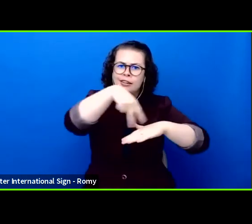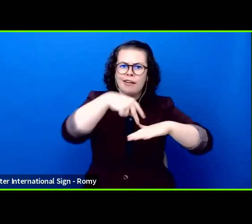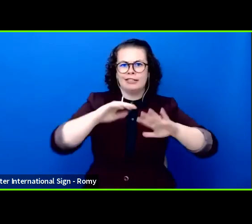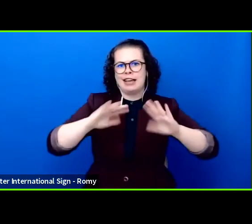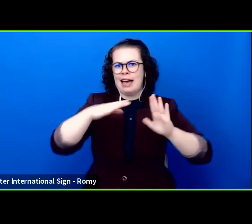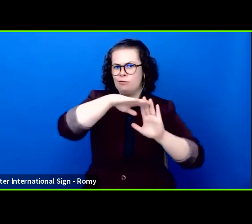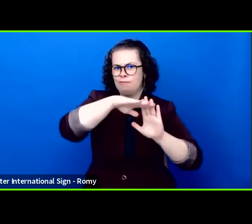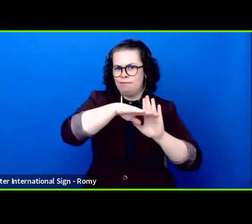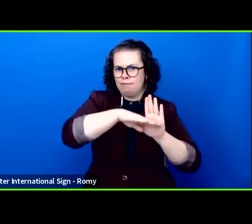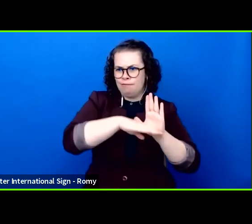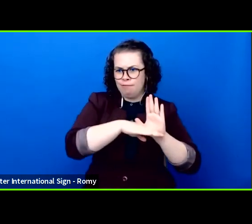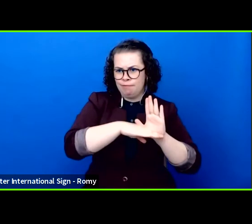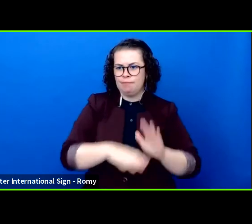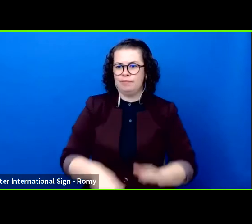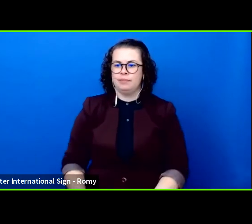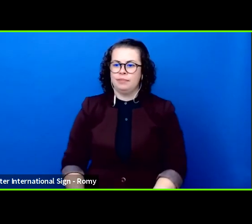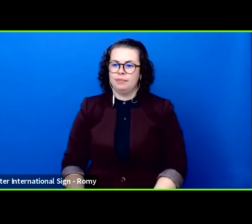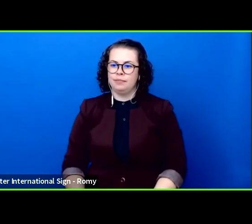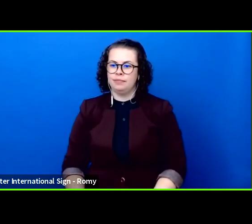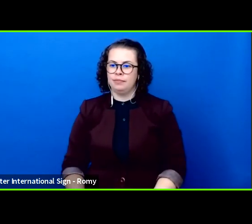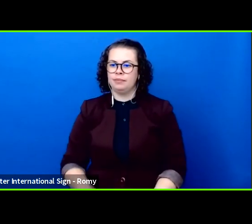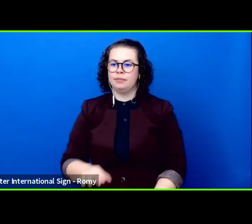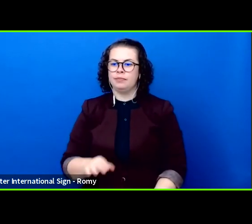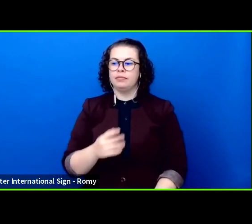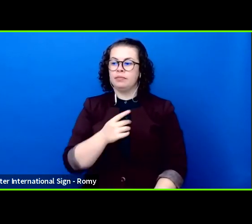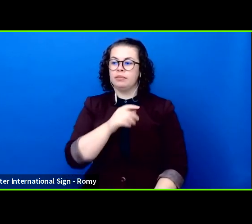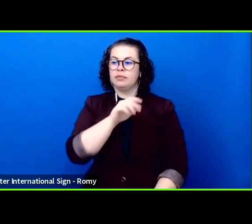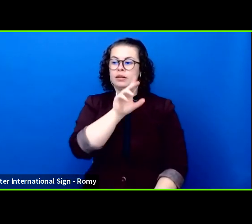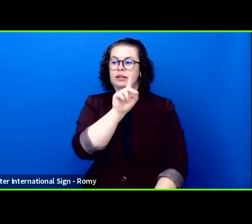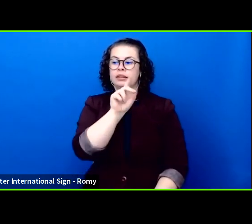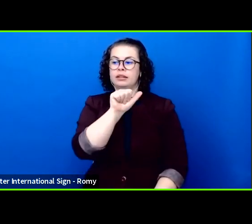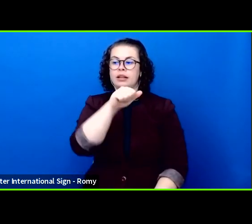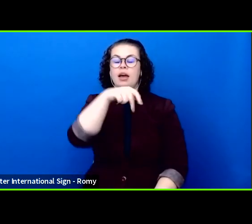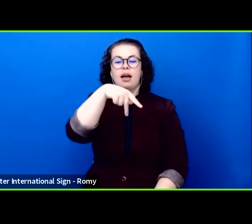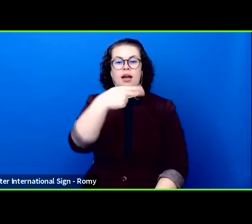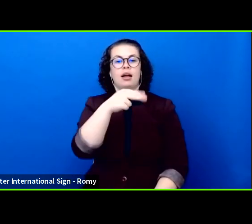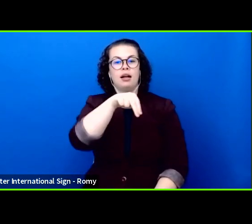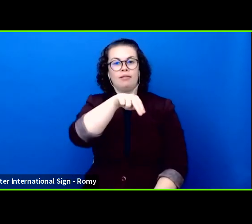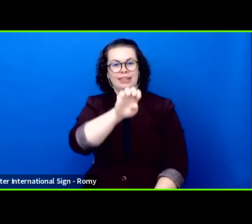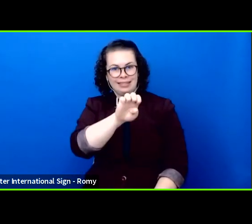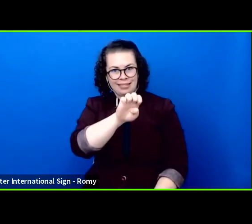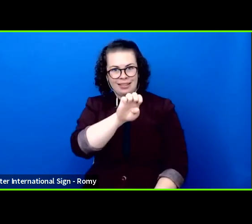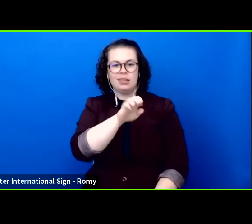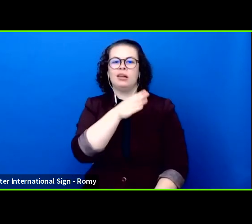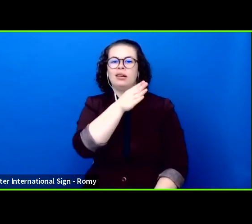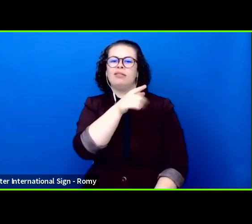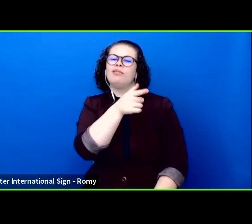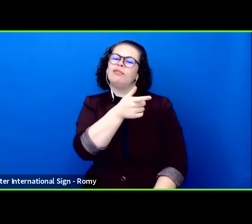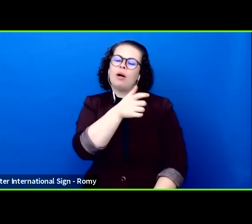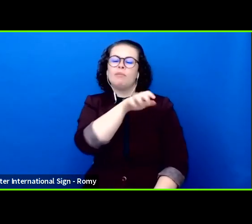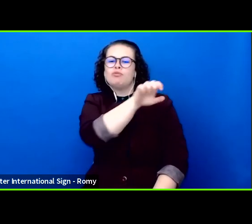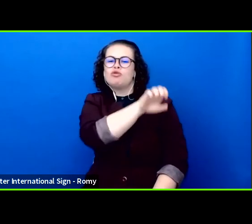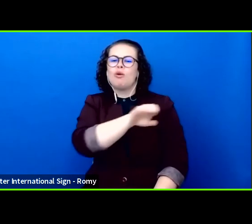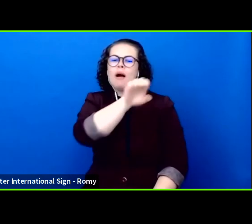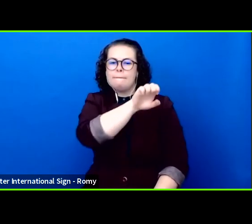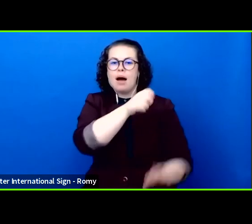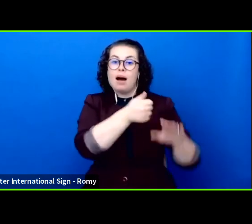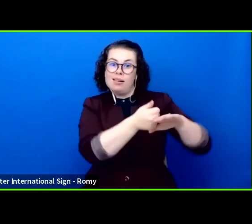from Uni-Europa will moderate this important session in which we will hear our artist voices.